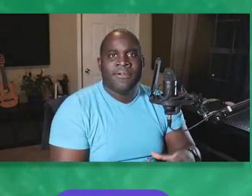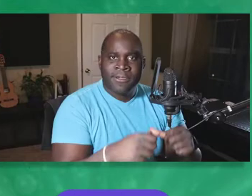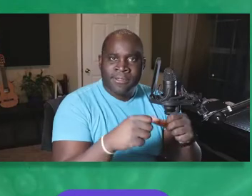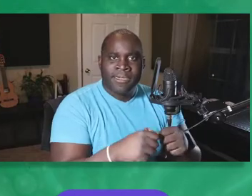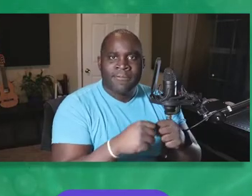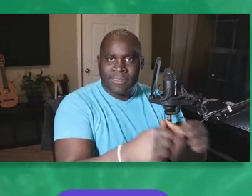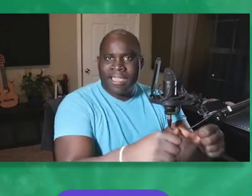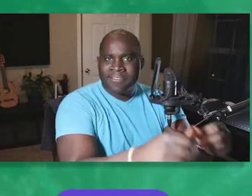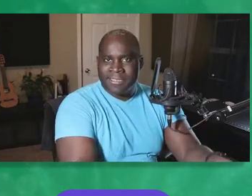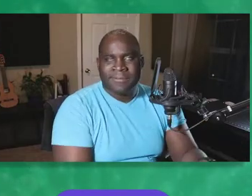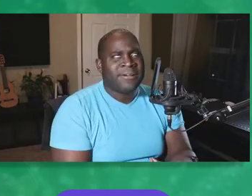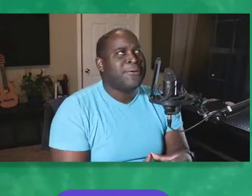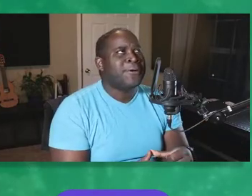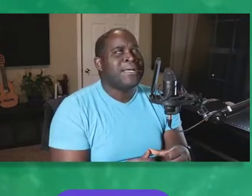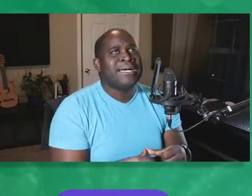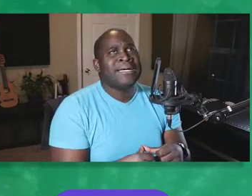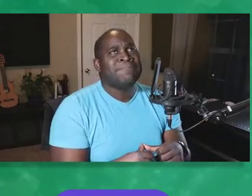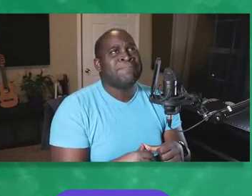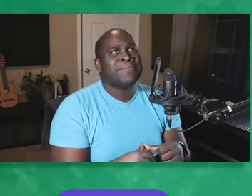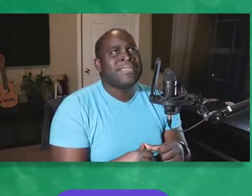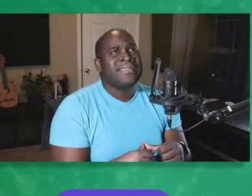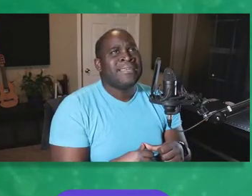never-ending, everlasting, or